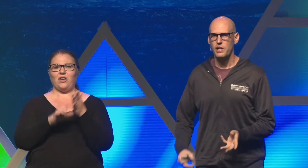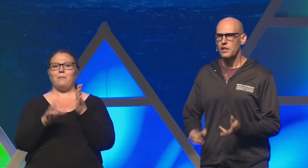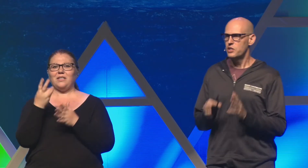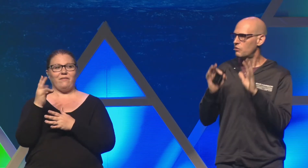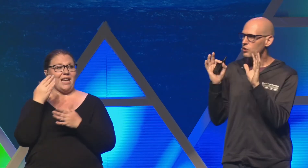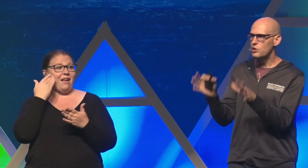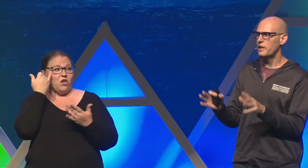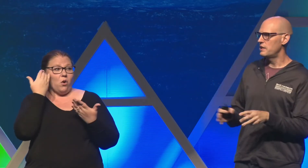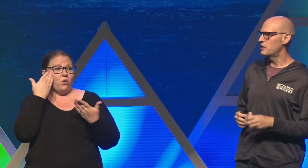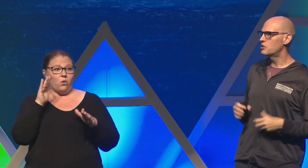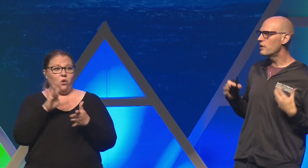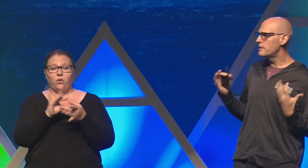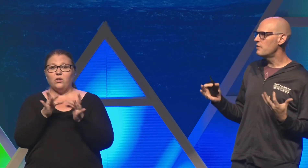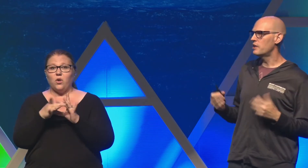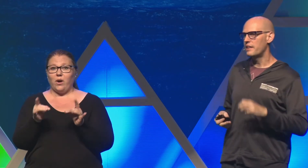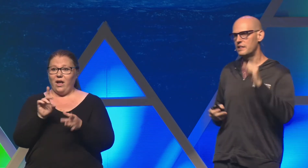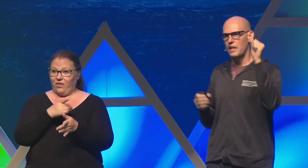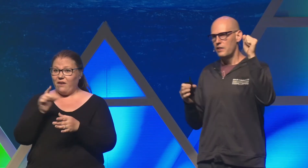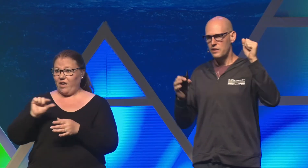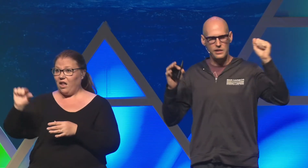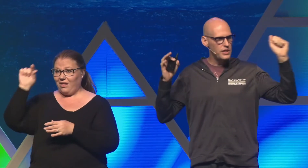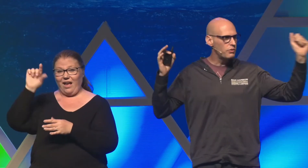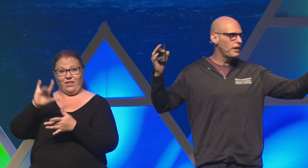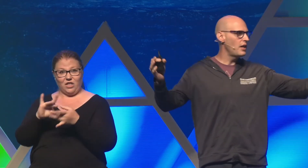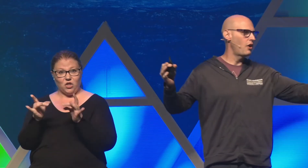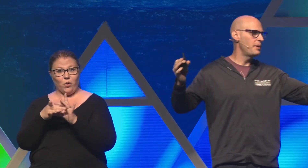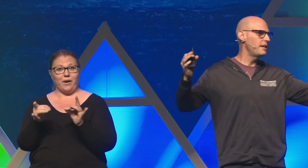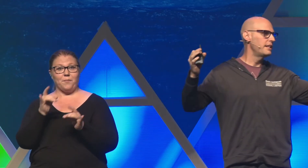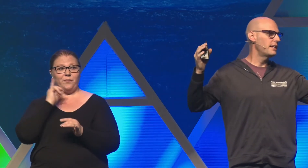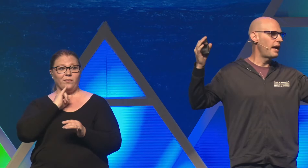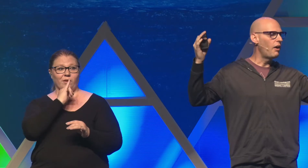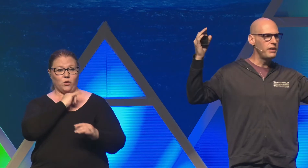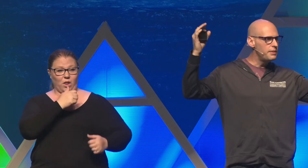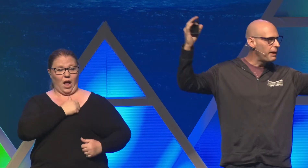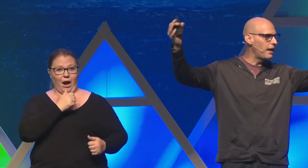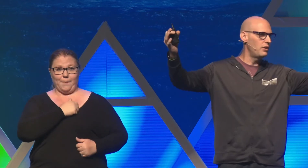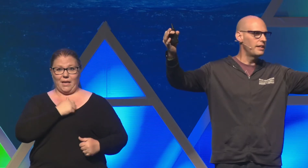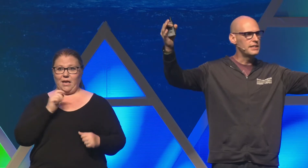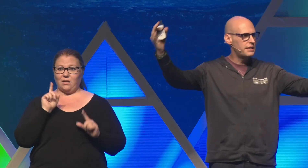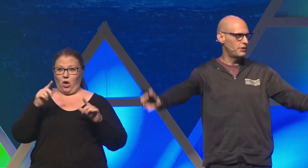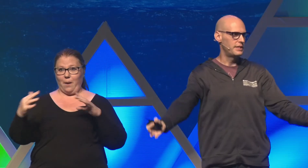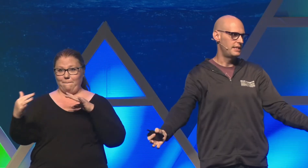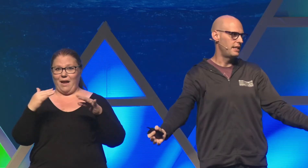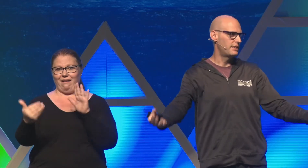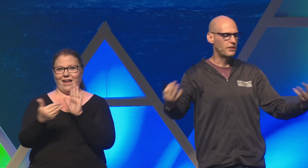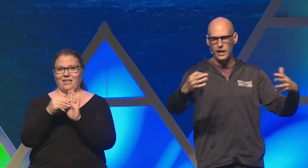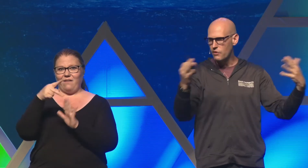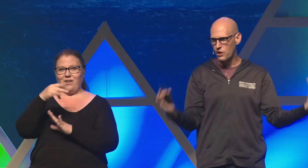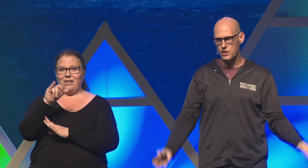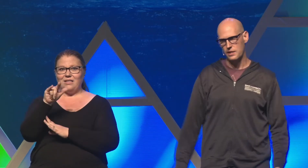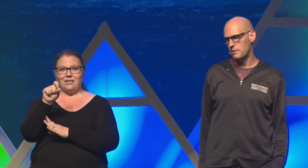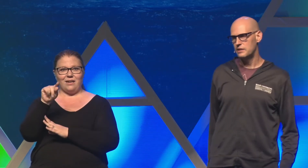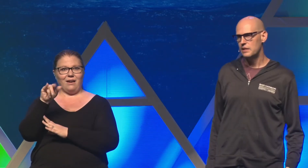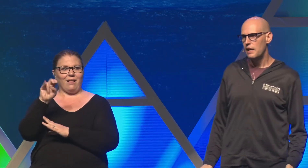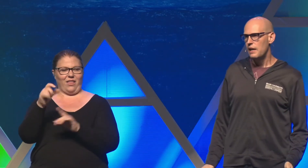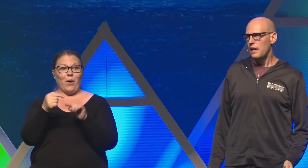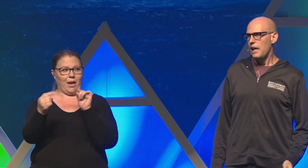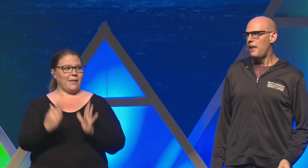story, just real quickly, the story of David and Goliath is the Israelite army is out in battle against the Philistines. They're kind of arch